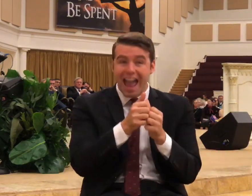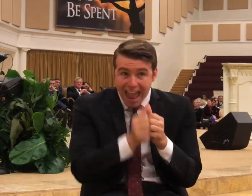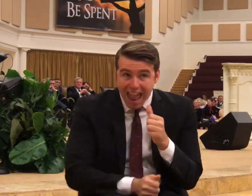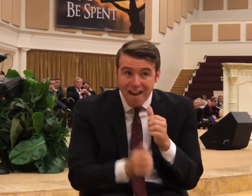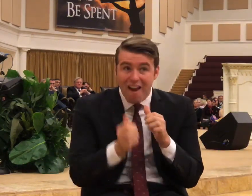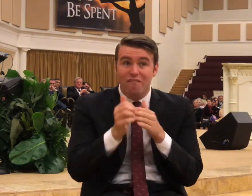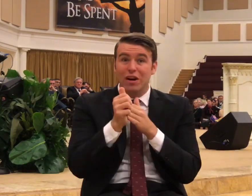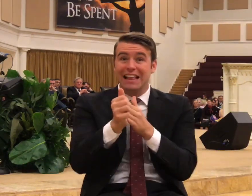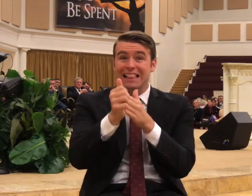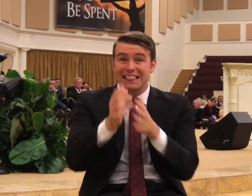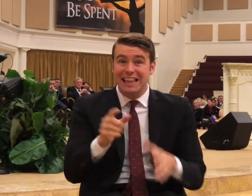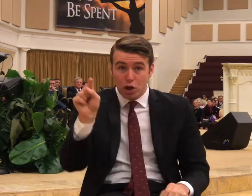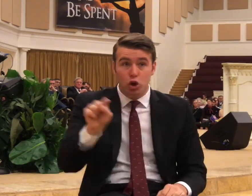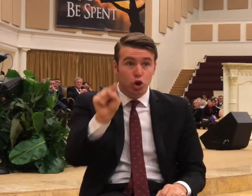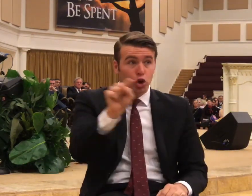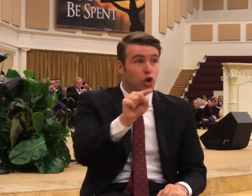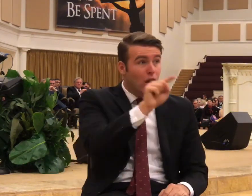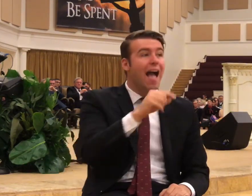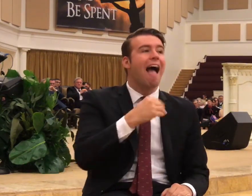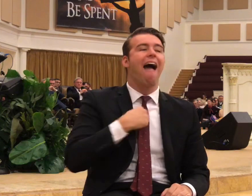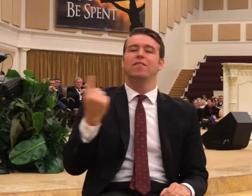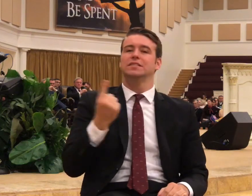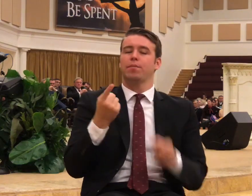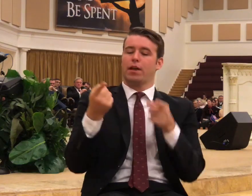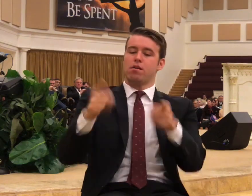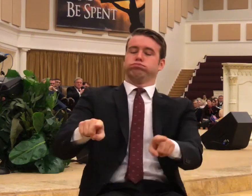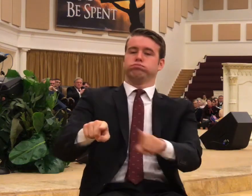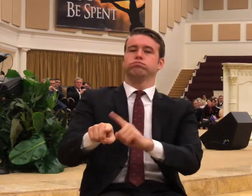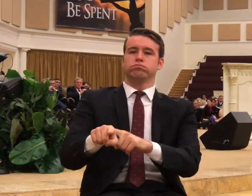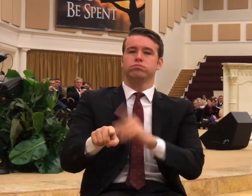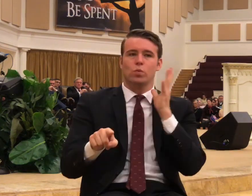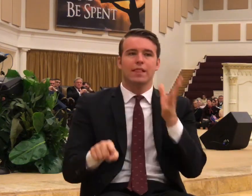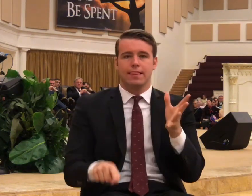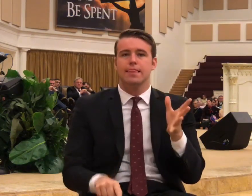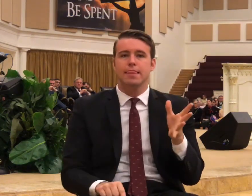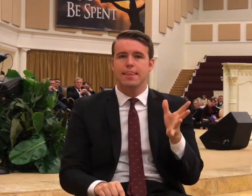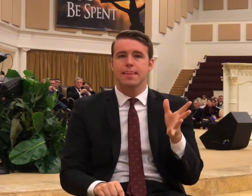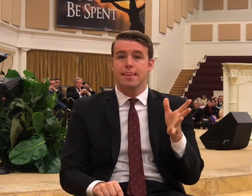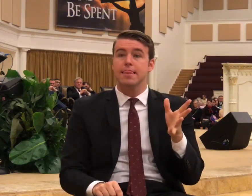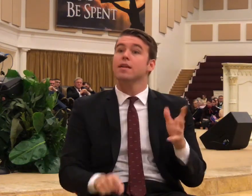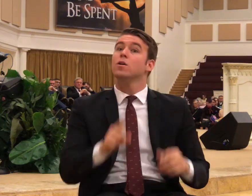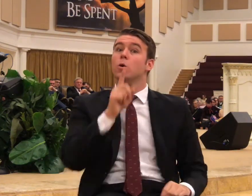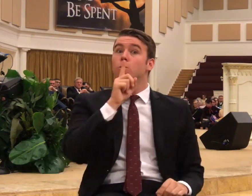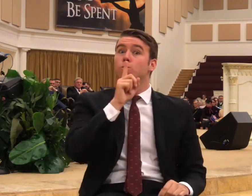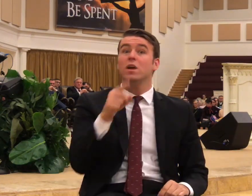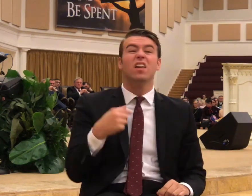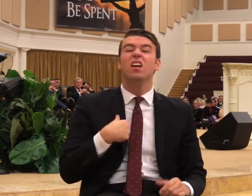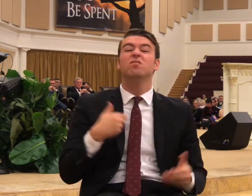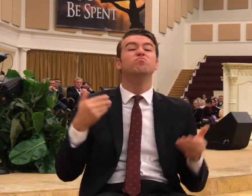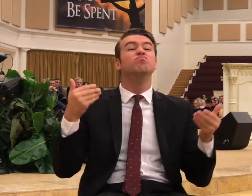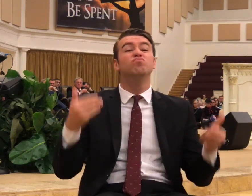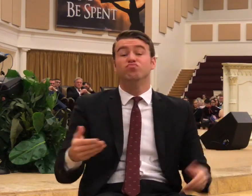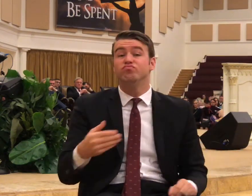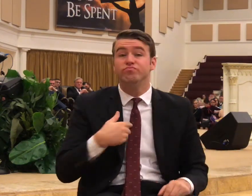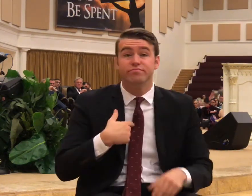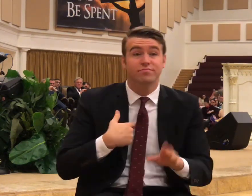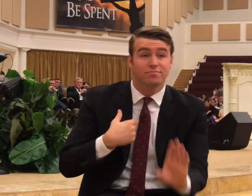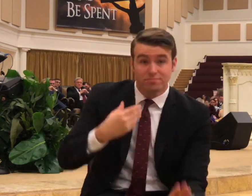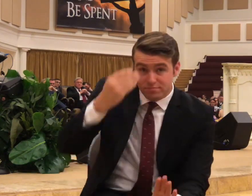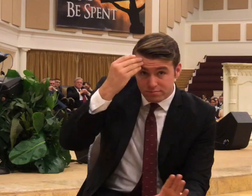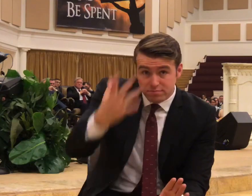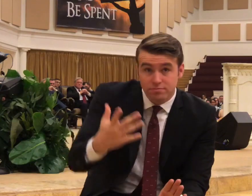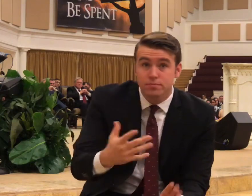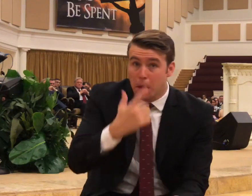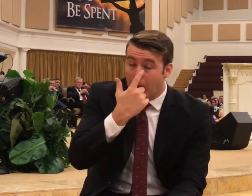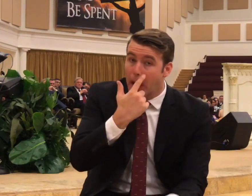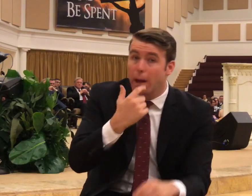leader, there are incidents. In fact, I'll go out on the edge and tell you, if there